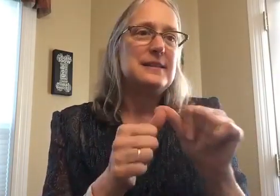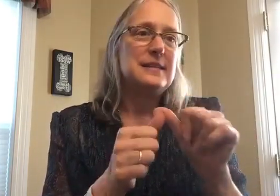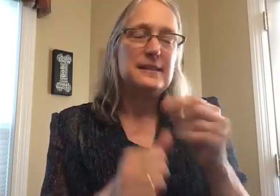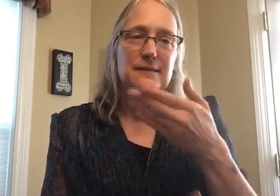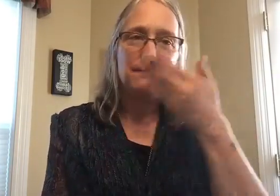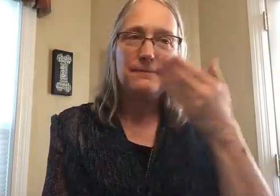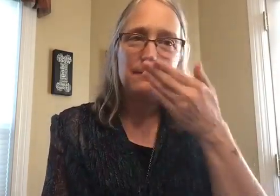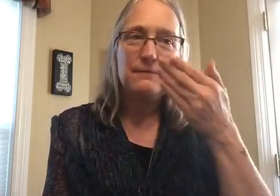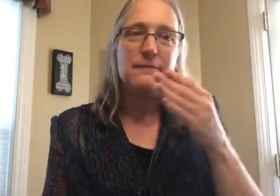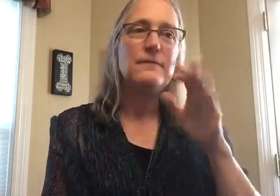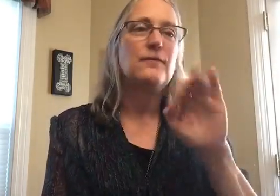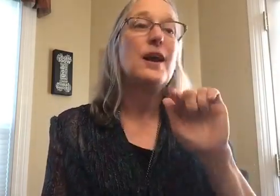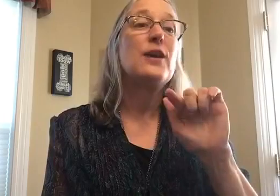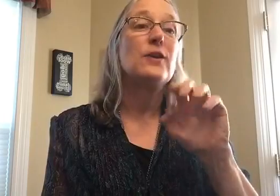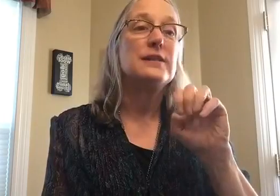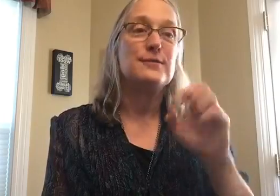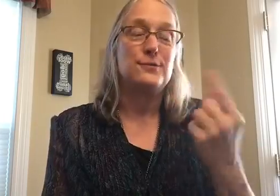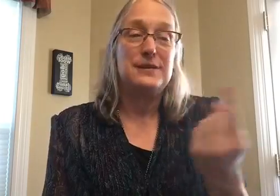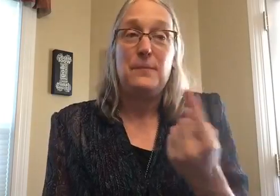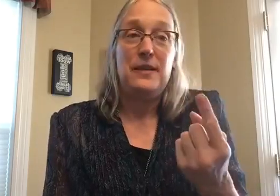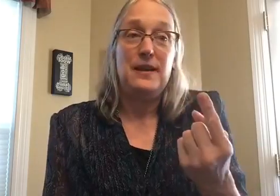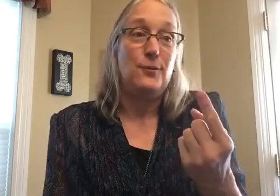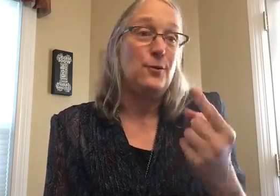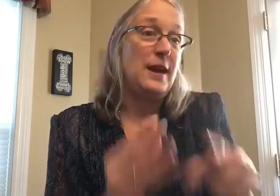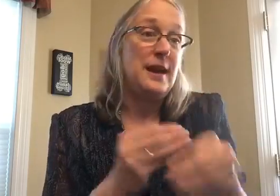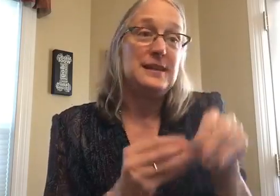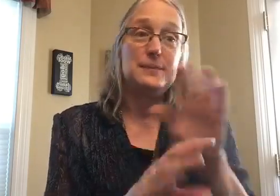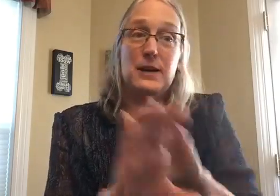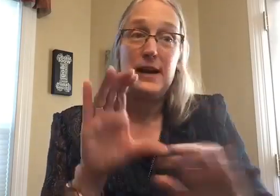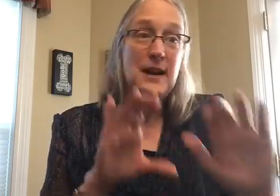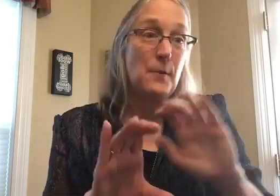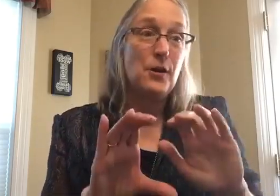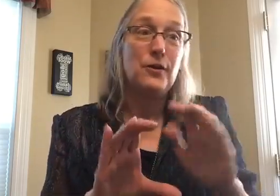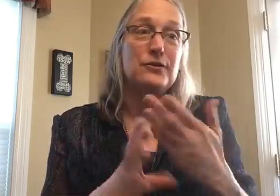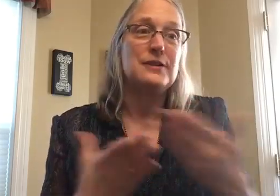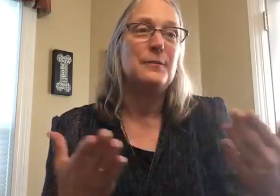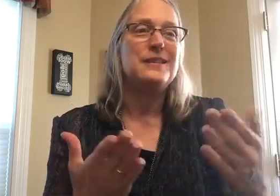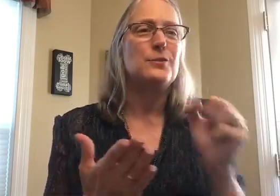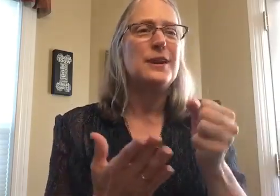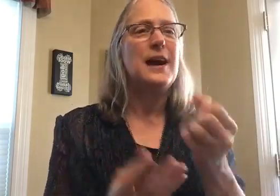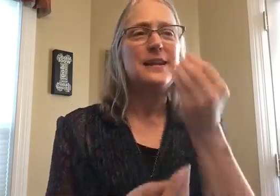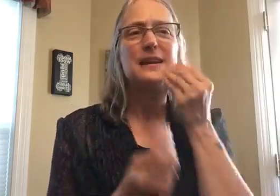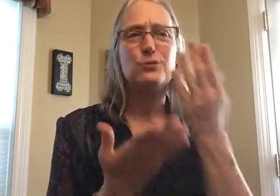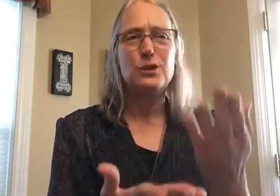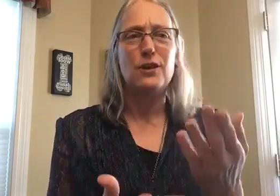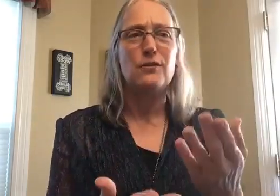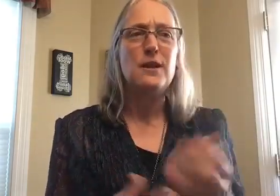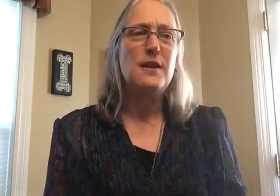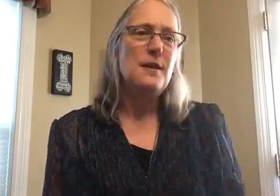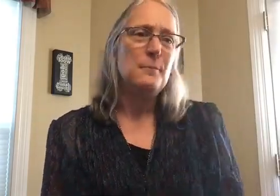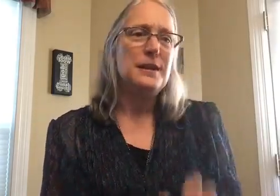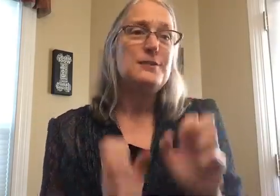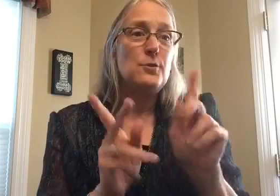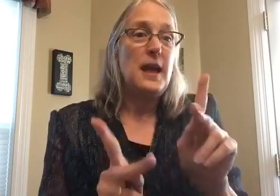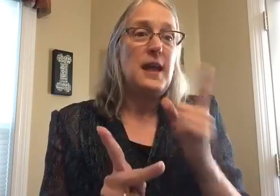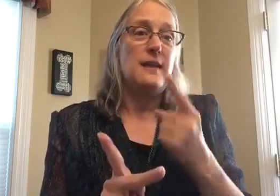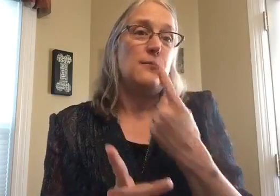consistent fragrance or something, or adding some kind of chemicals or something. So it kind of lets you know. But it's okay if